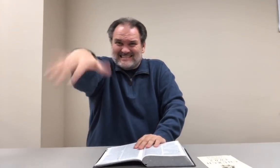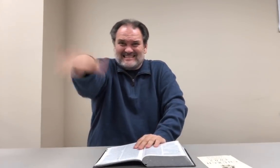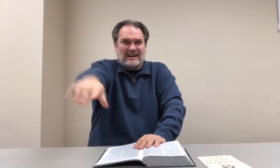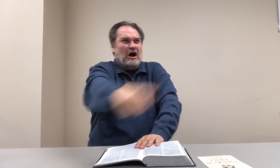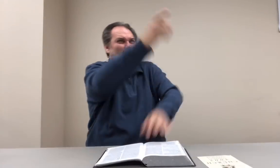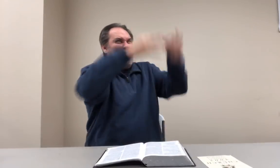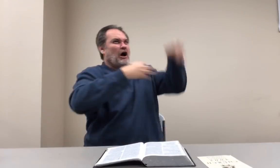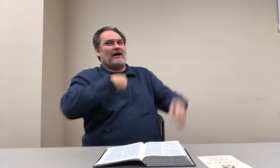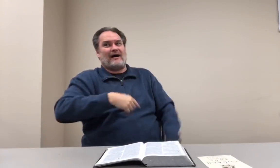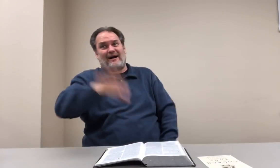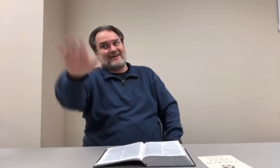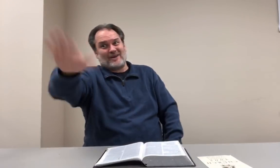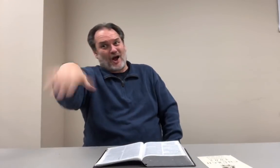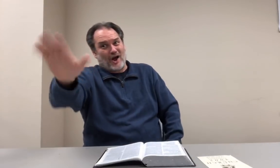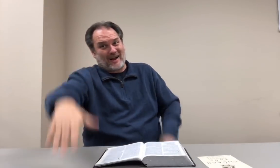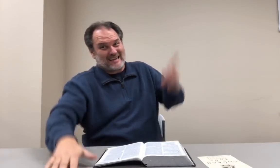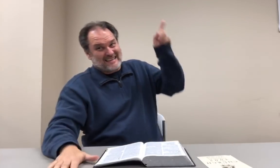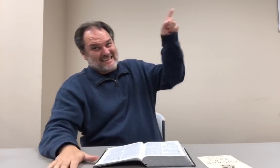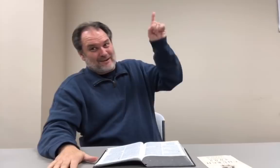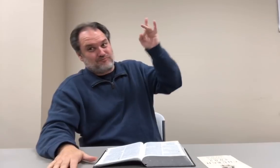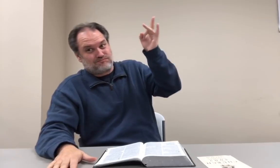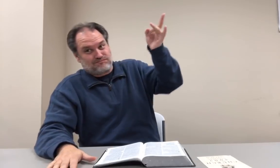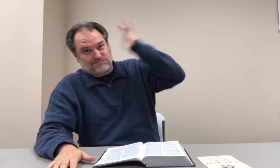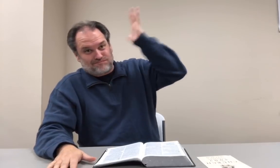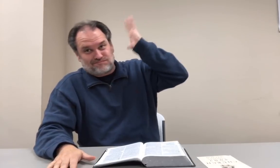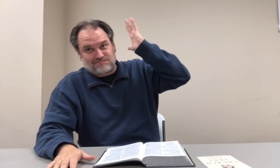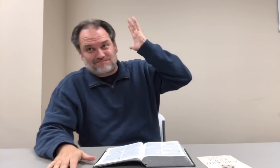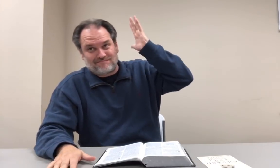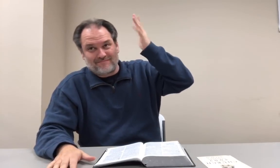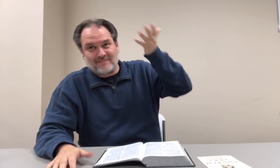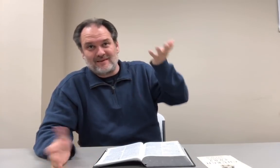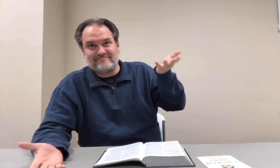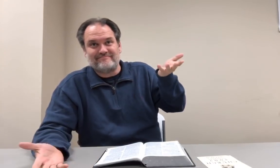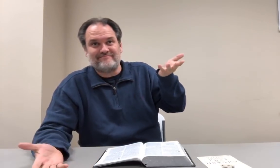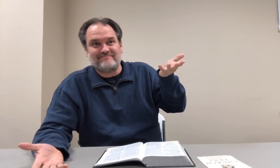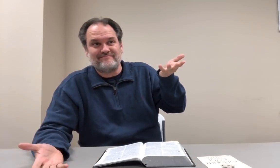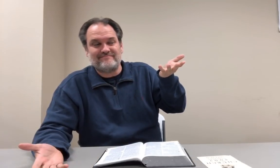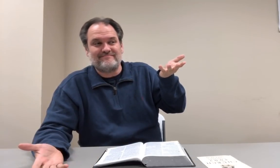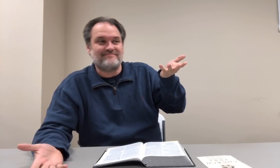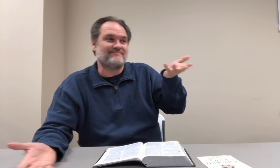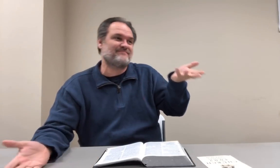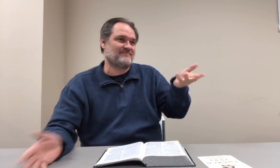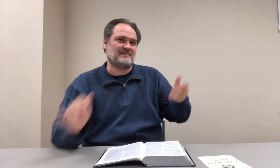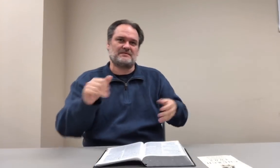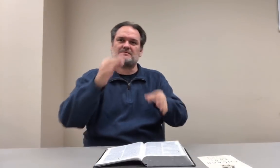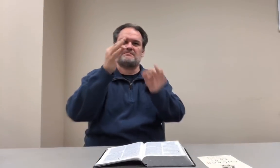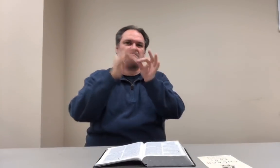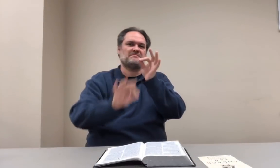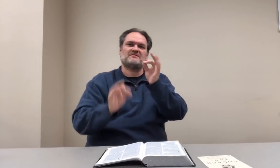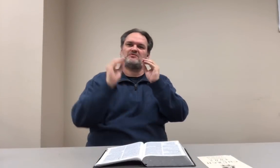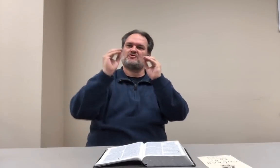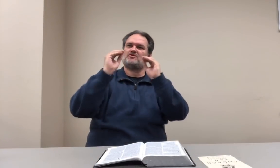creation? So you can think of the question this way. How could God be immutable if he created the world out of